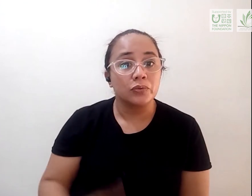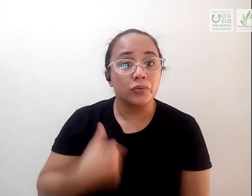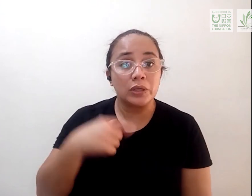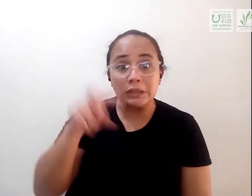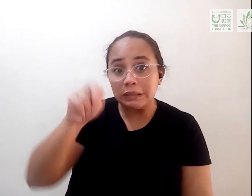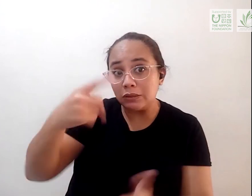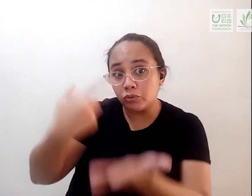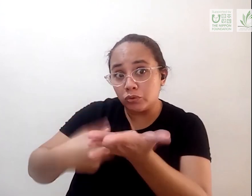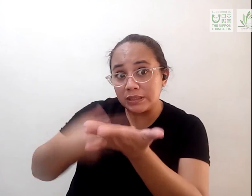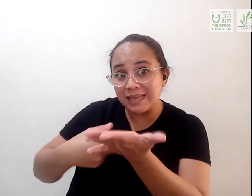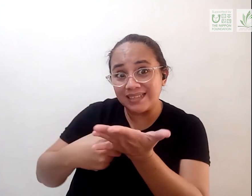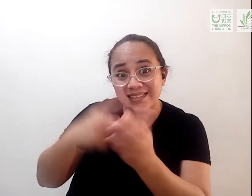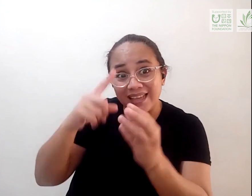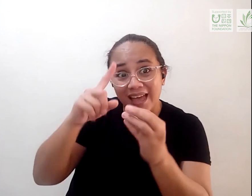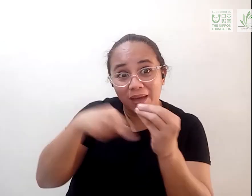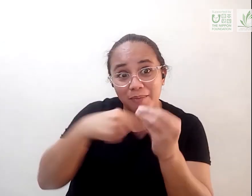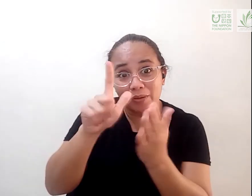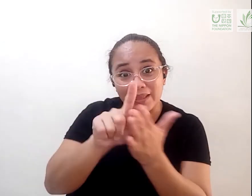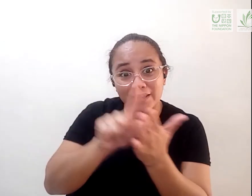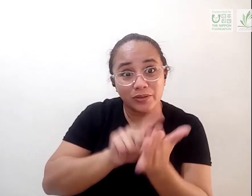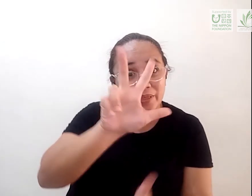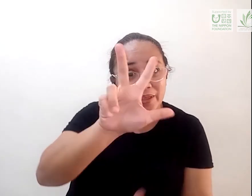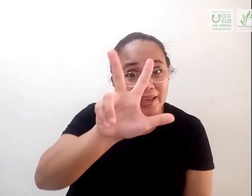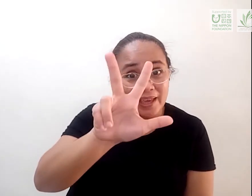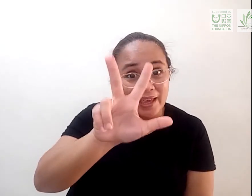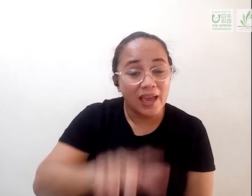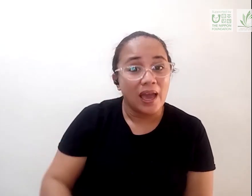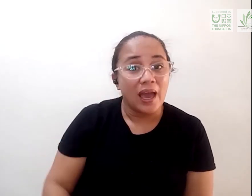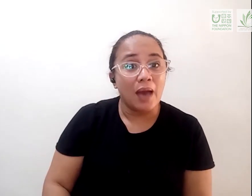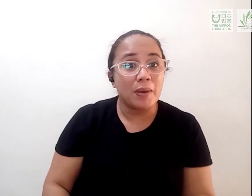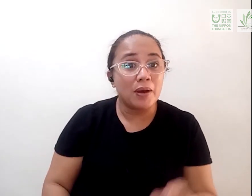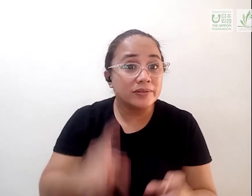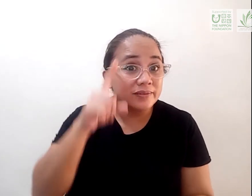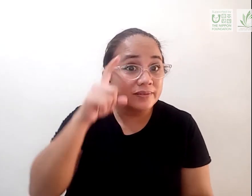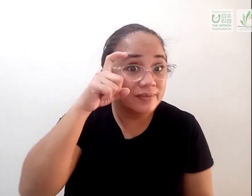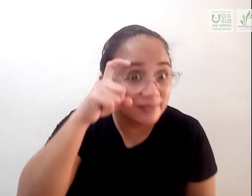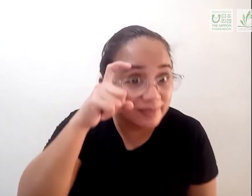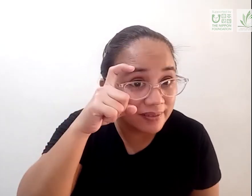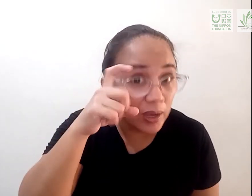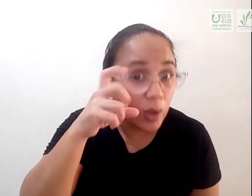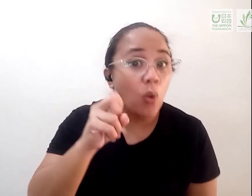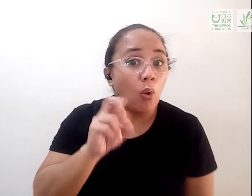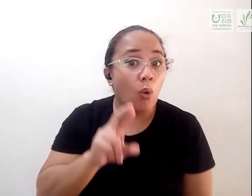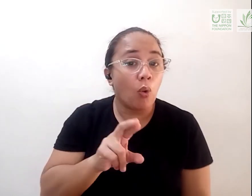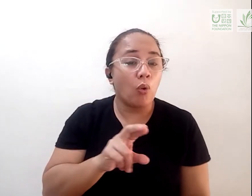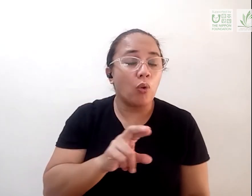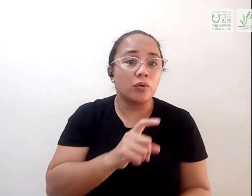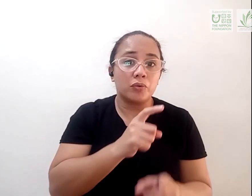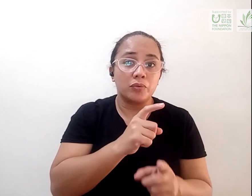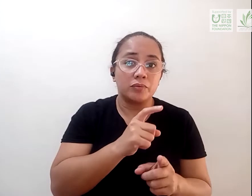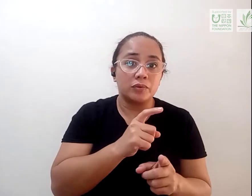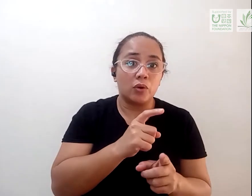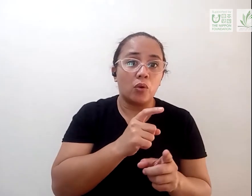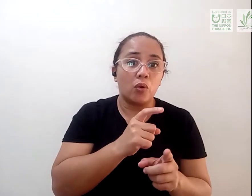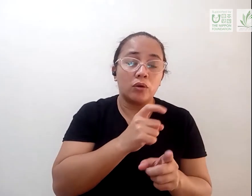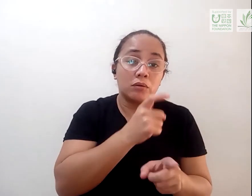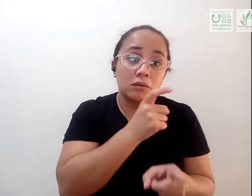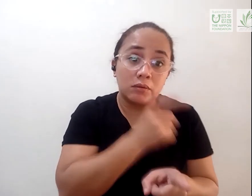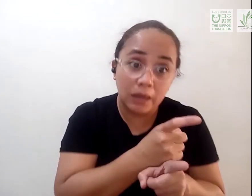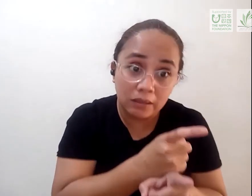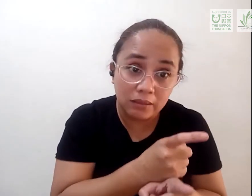2, about the 2 questions, facial expression or facial expression with right.